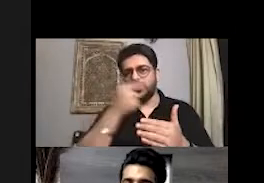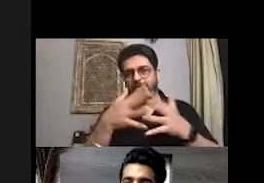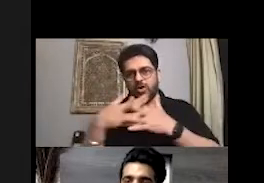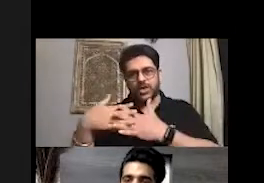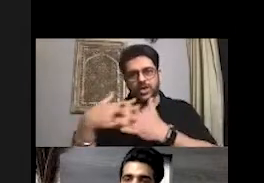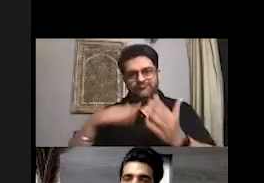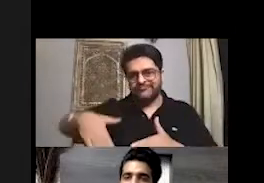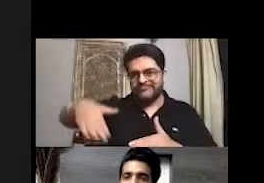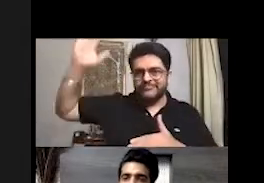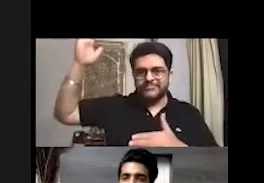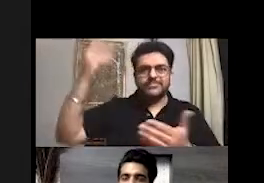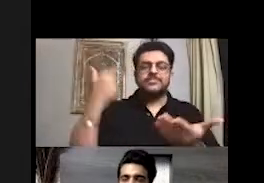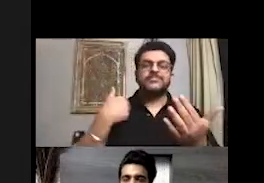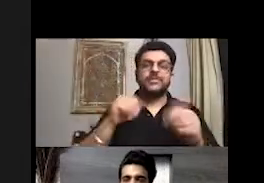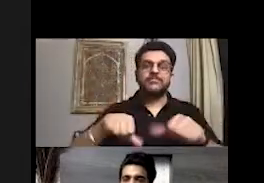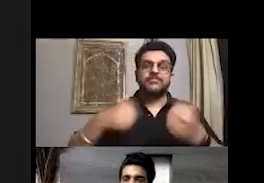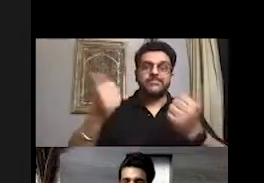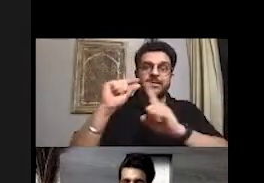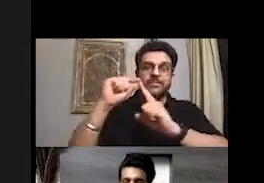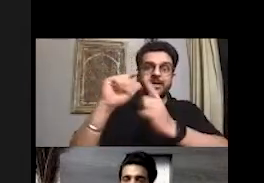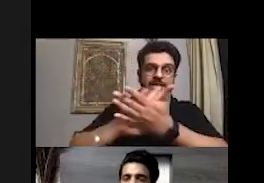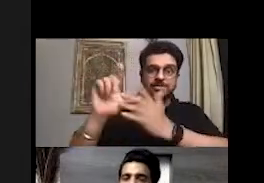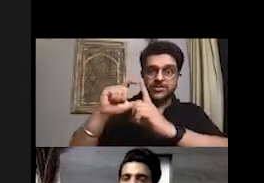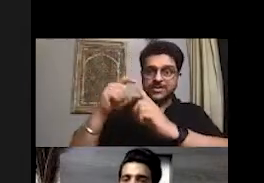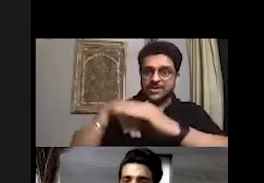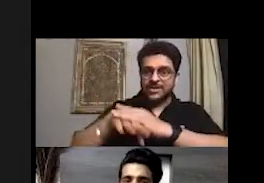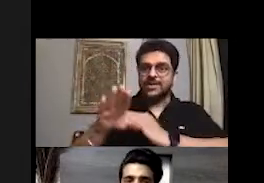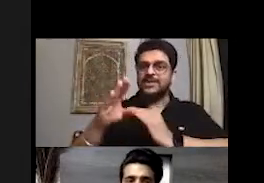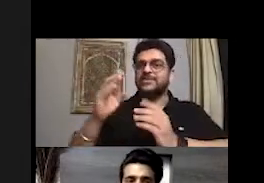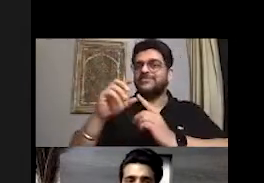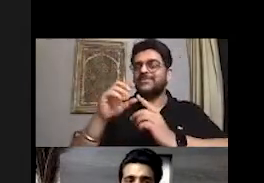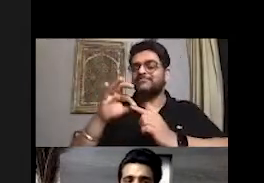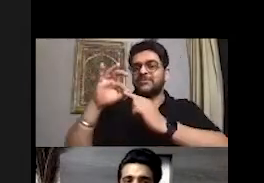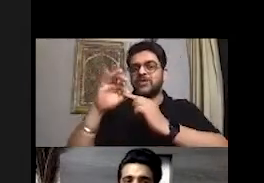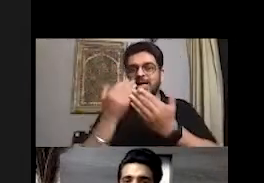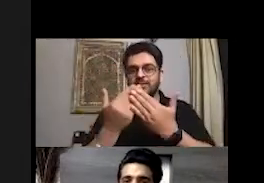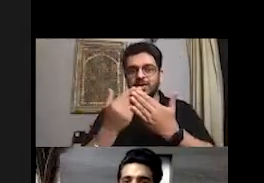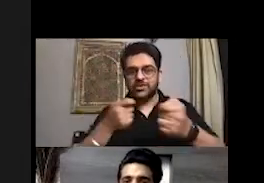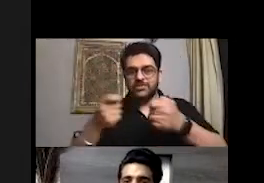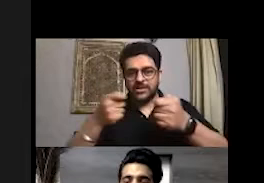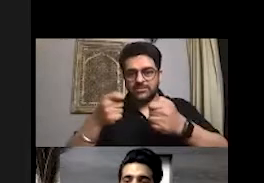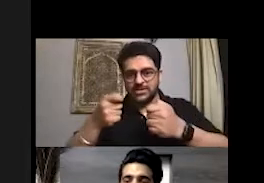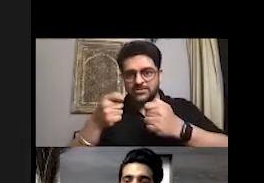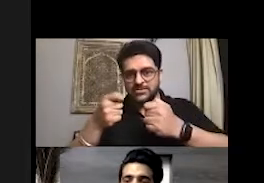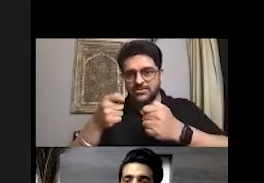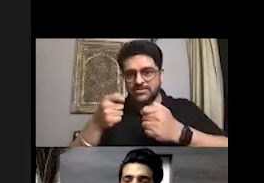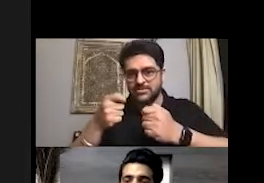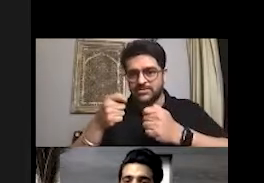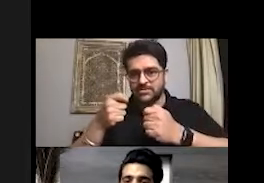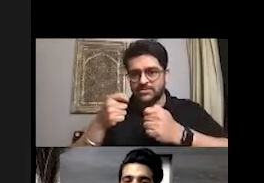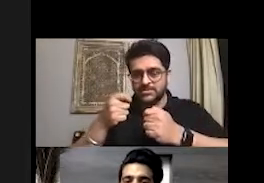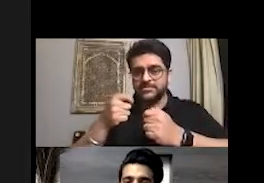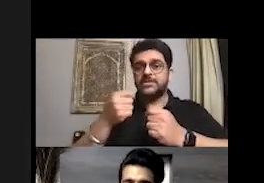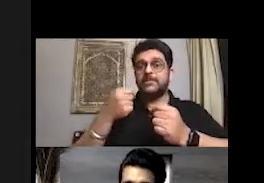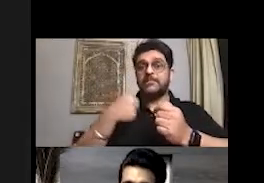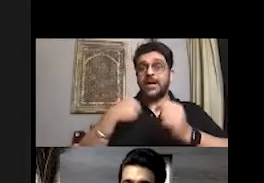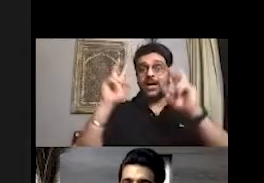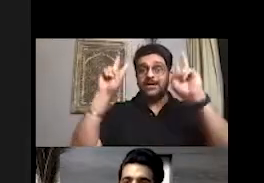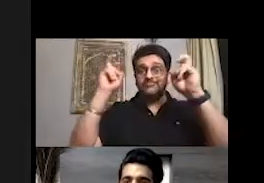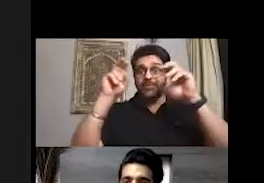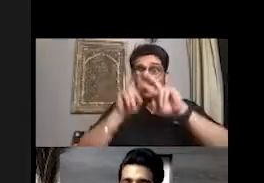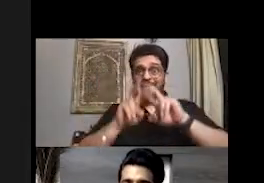So all of my education was done in America, and I have done PhD in special education